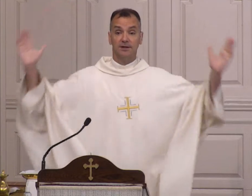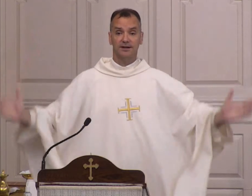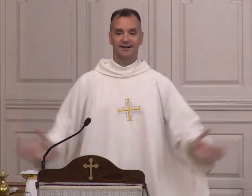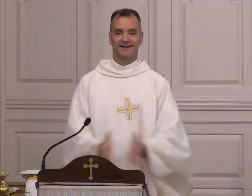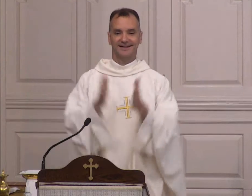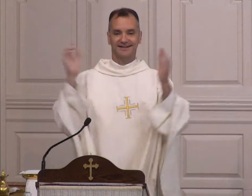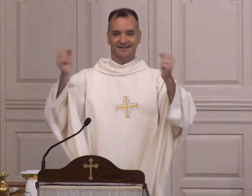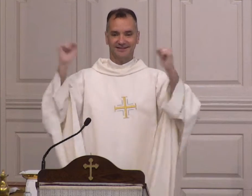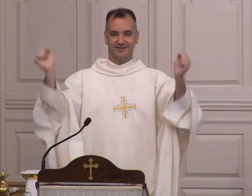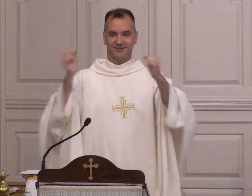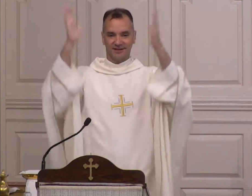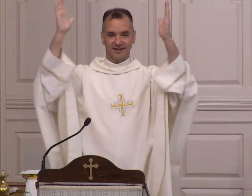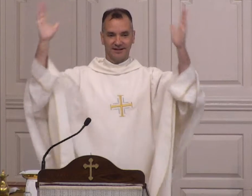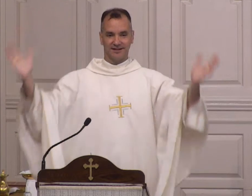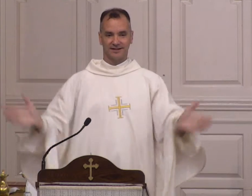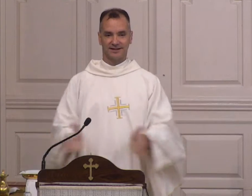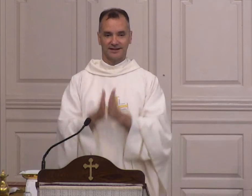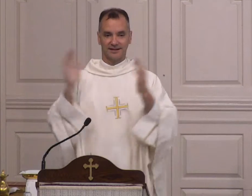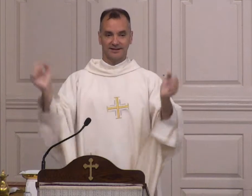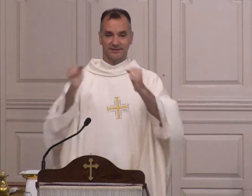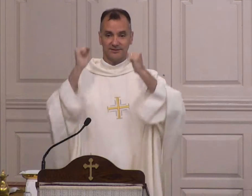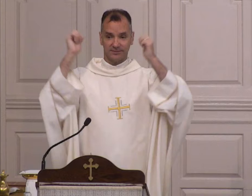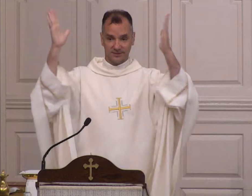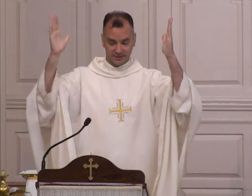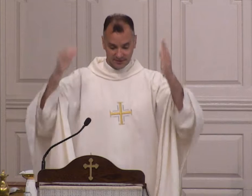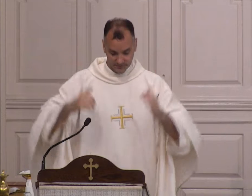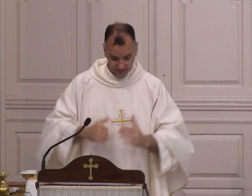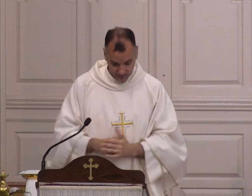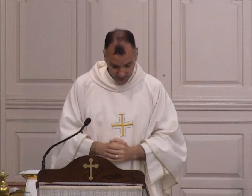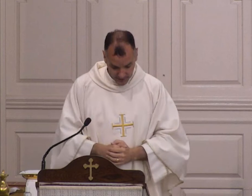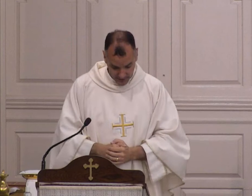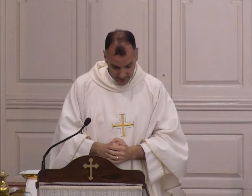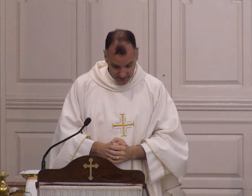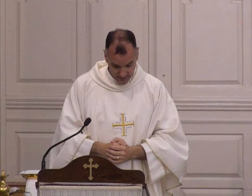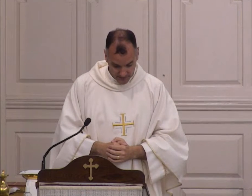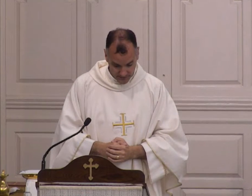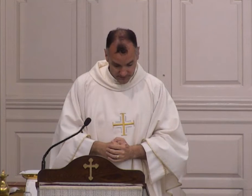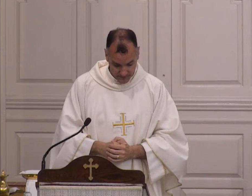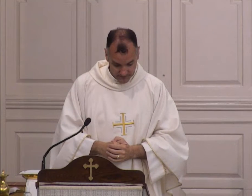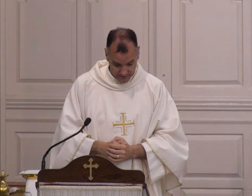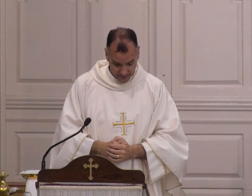Alleluia, alleluia, alleluia.